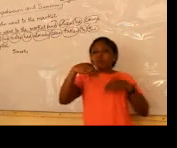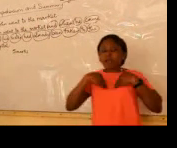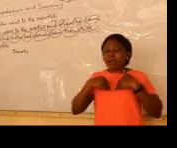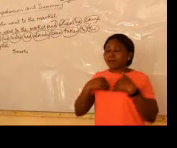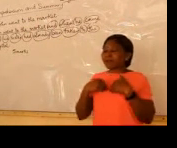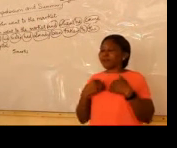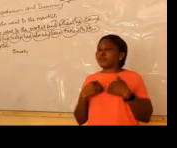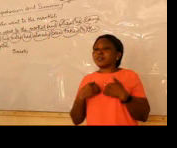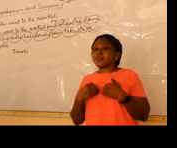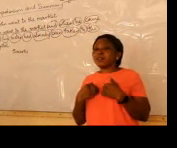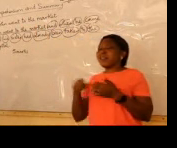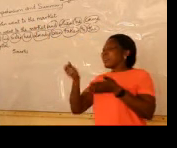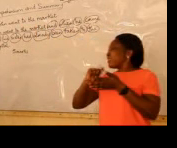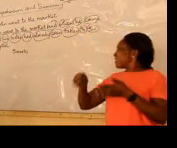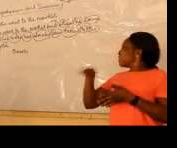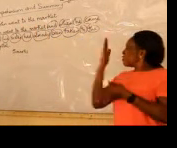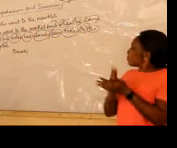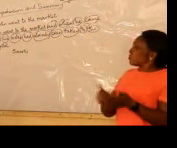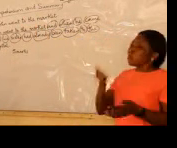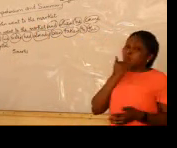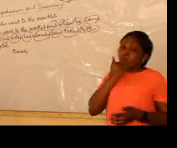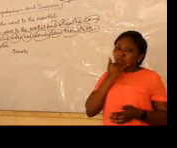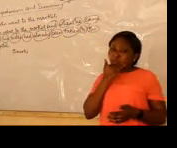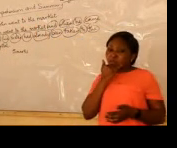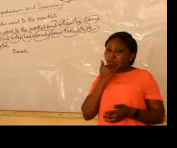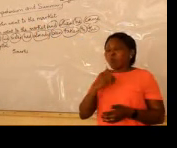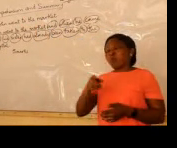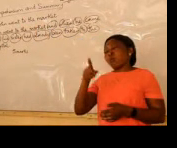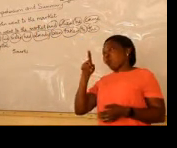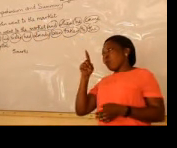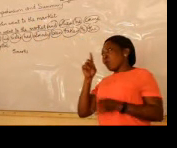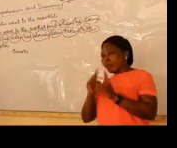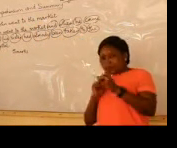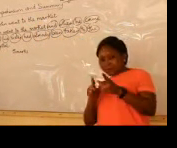So when we say that